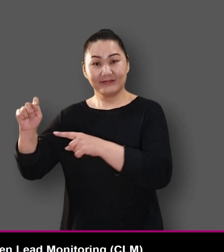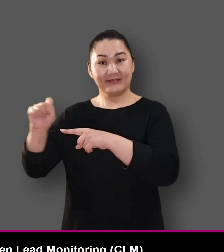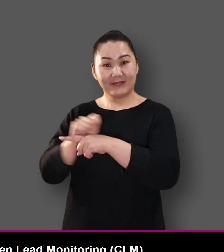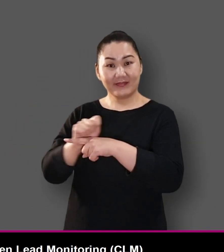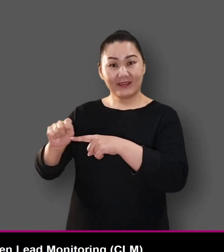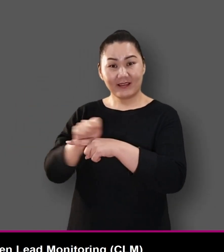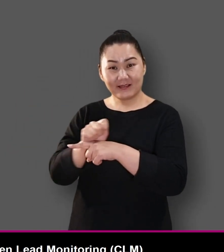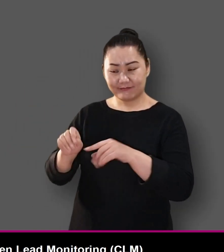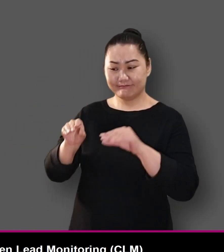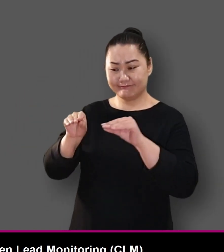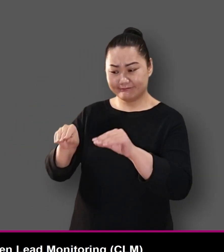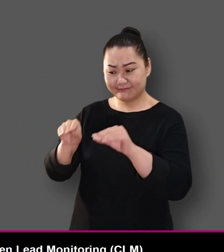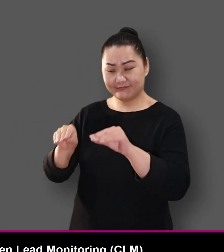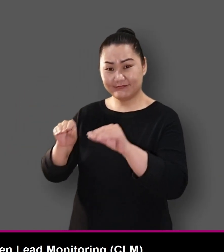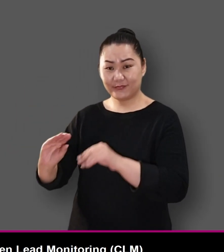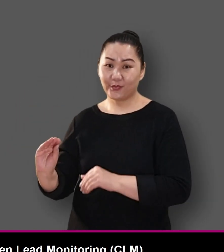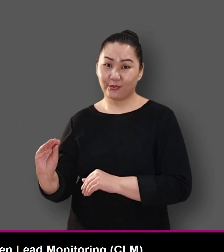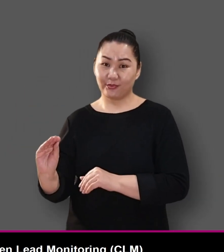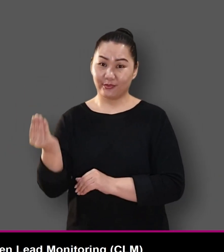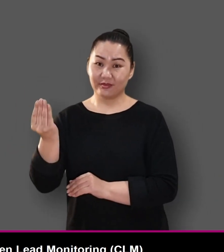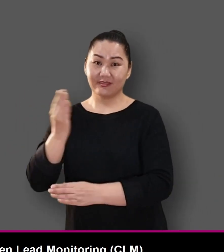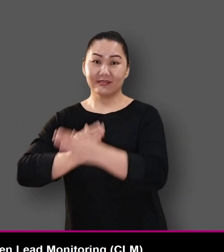were trained on citizen lead monitoring, CLM,